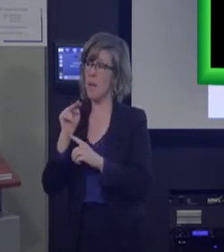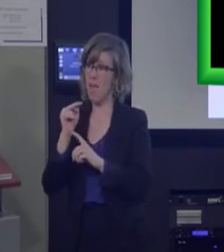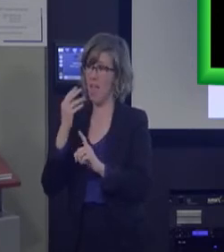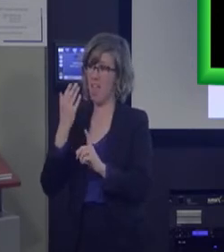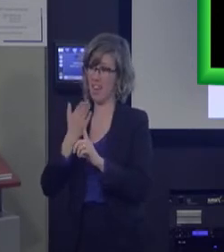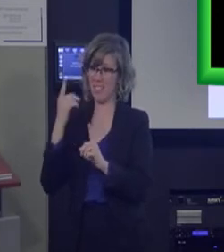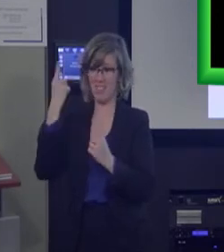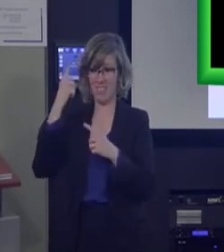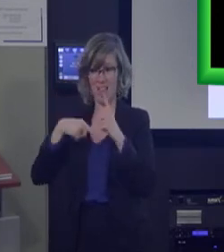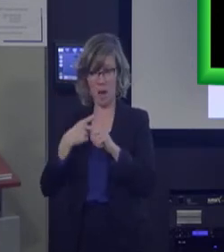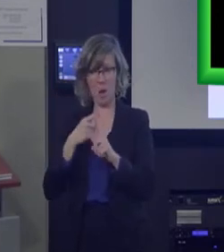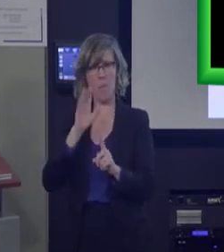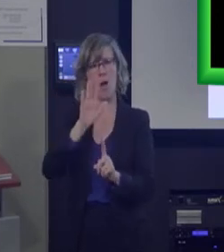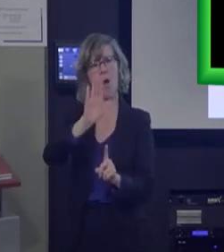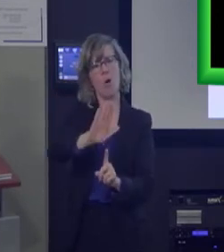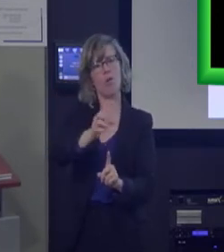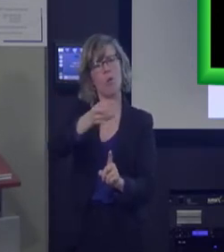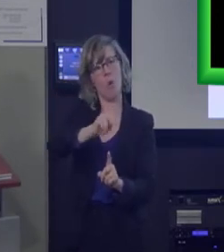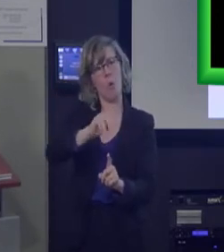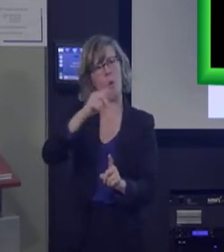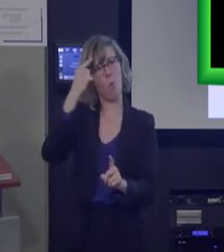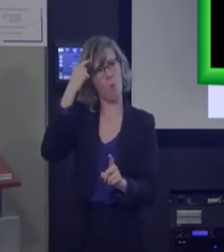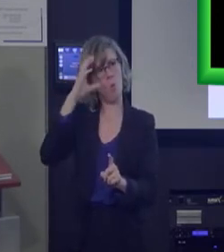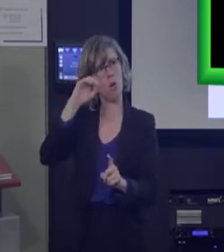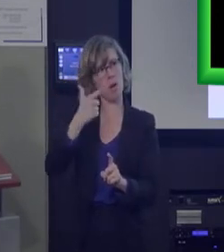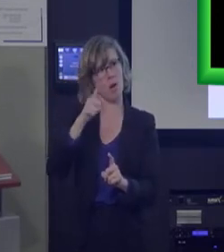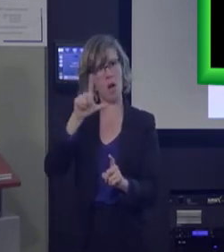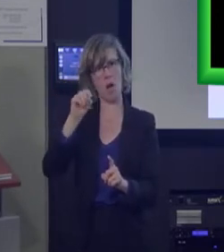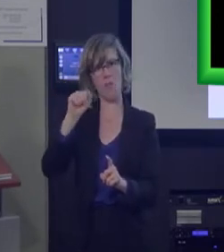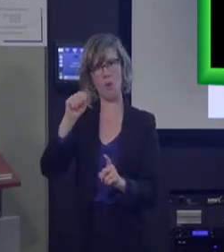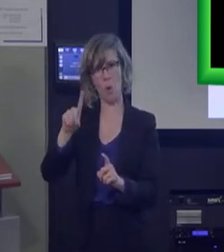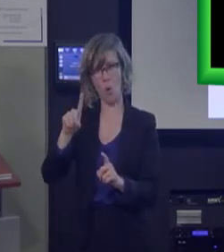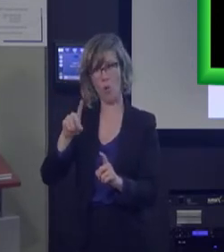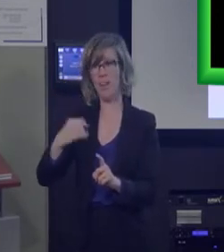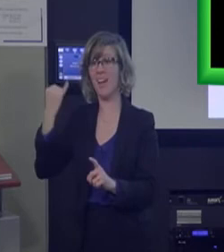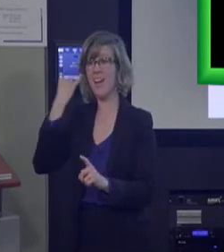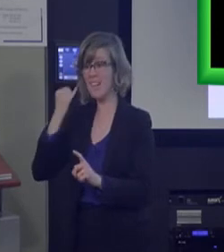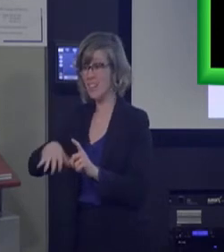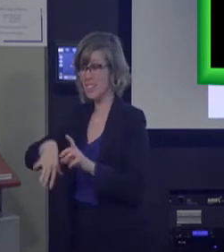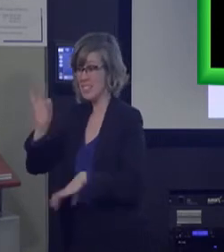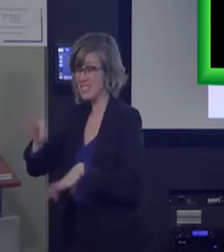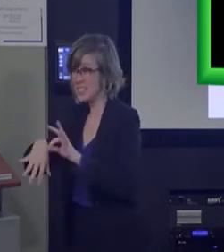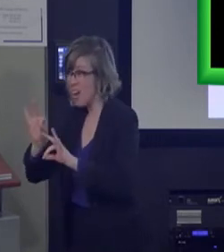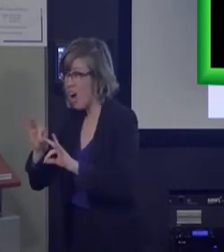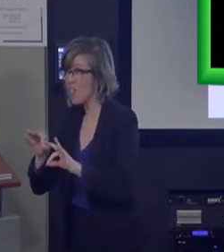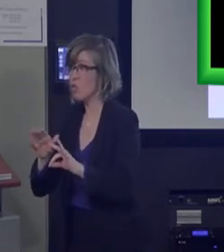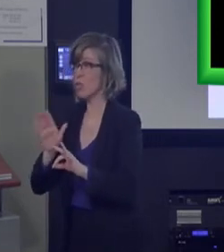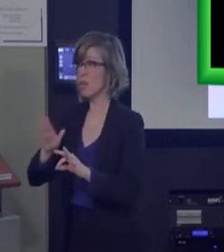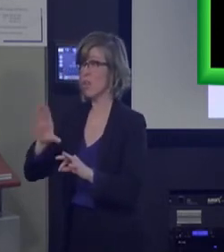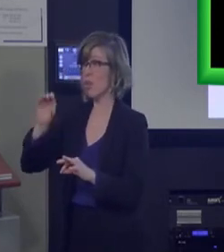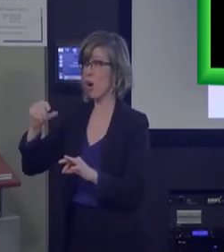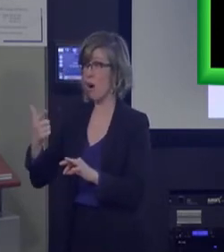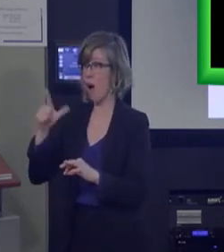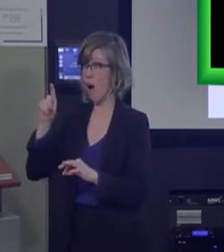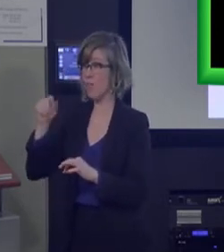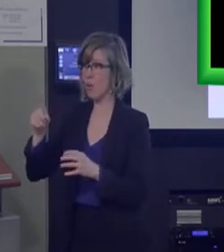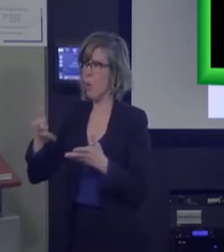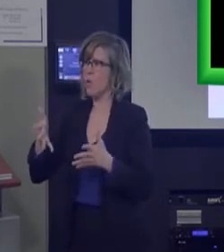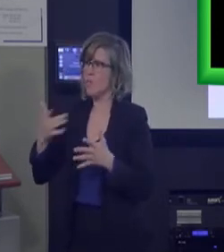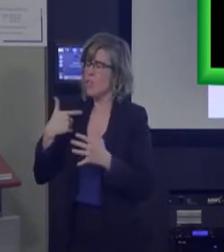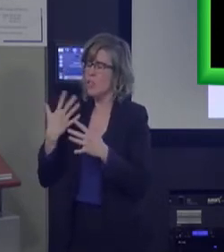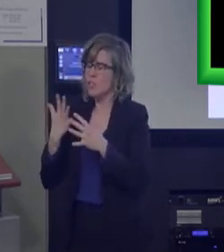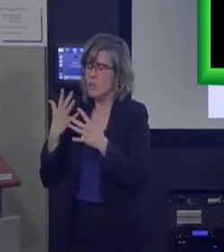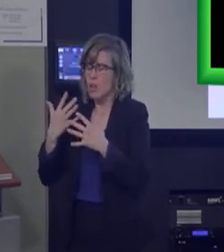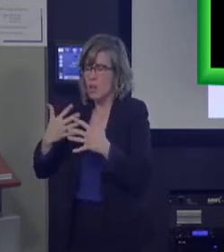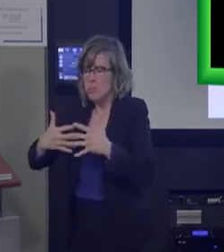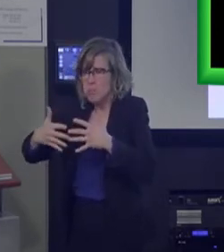load is of what you're putting on the students. And if they're in a discovery condition, the cognitive load is often very high. There's lots of extraneous